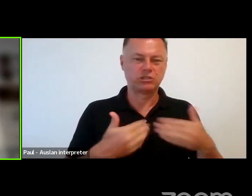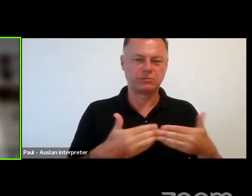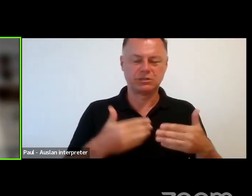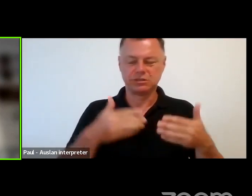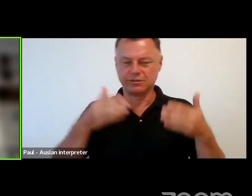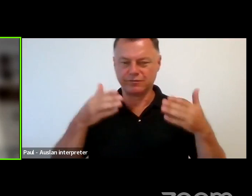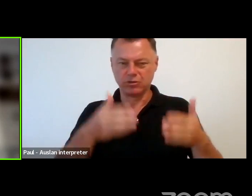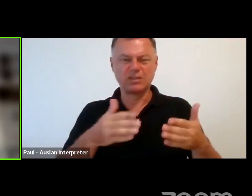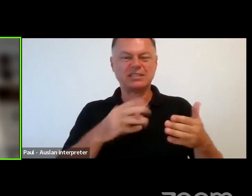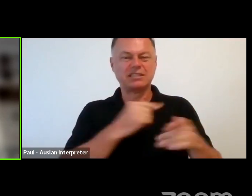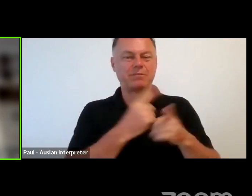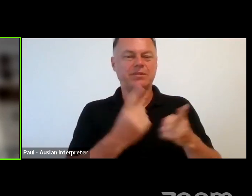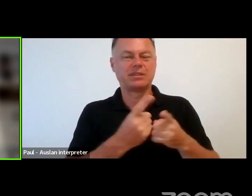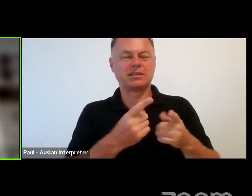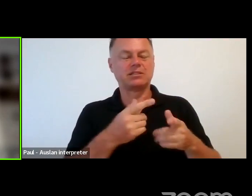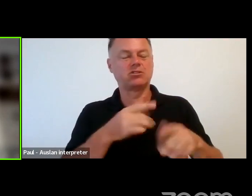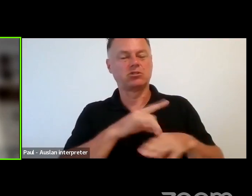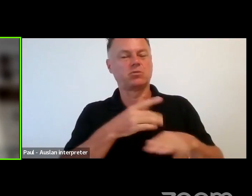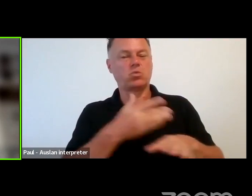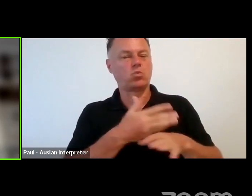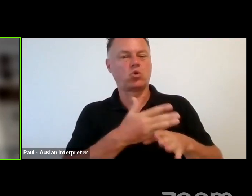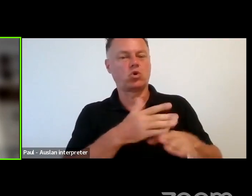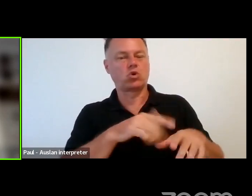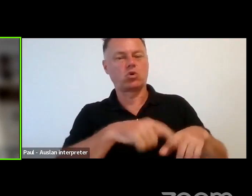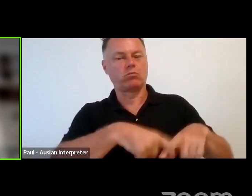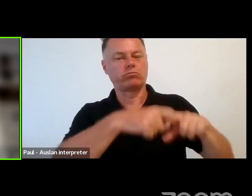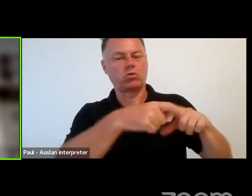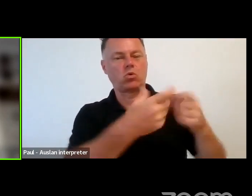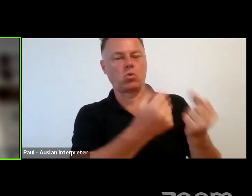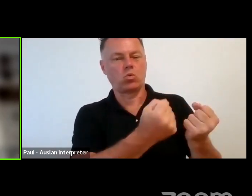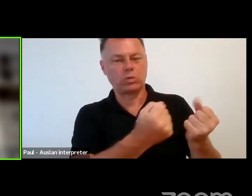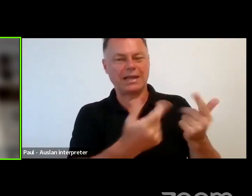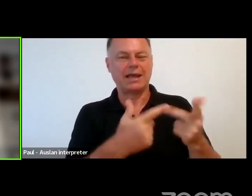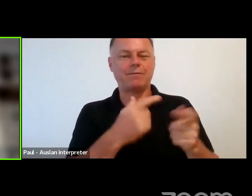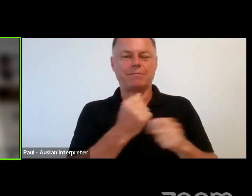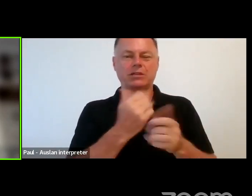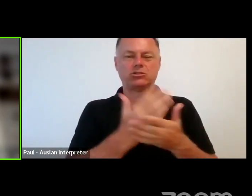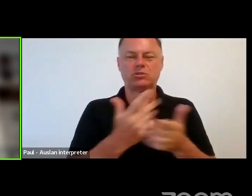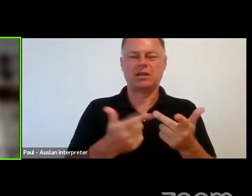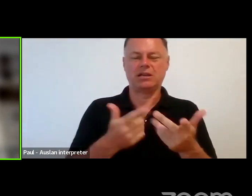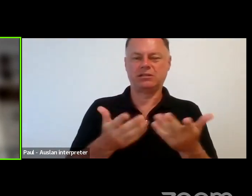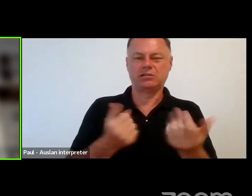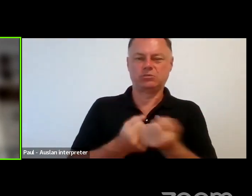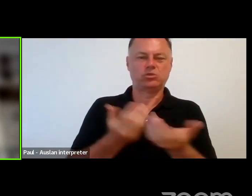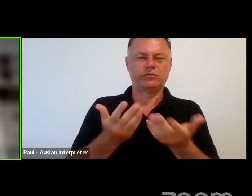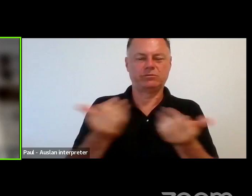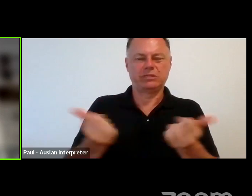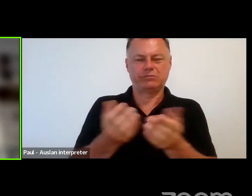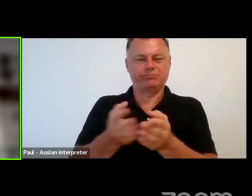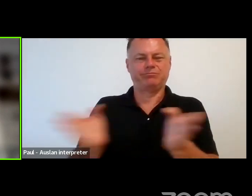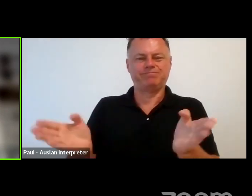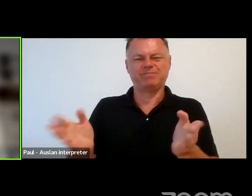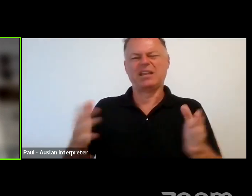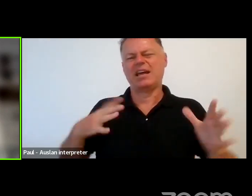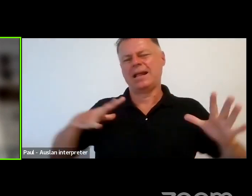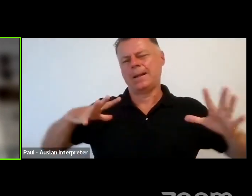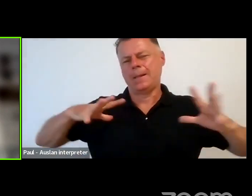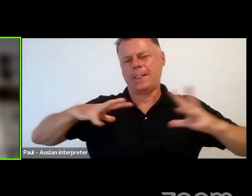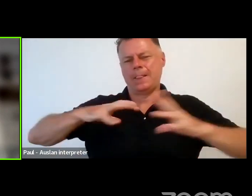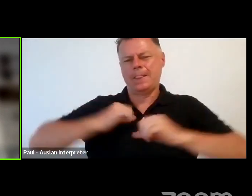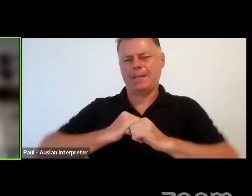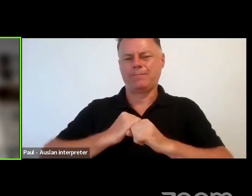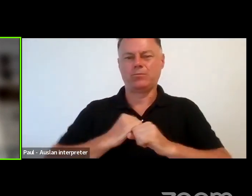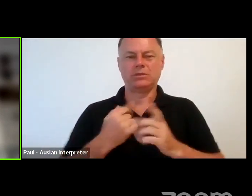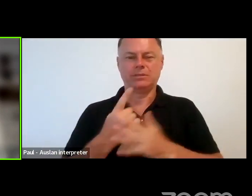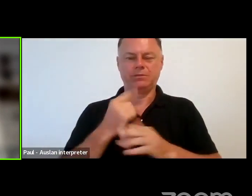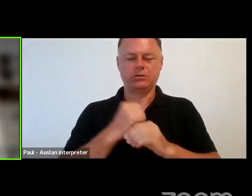of the Grampians get the care they need. That's a very brief summary of where we are today. We can answer further questions down the